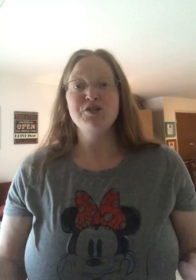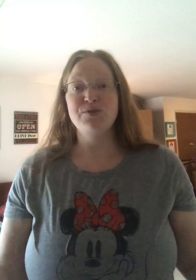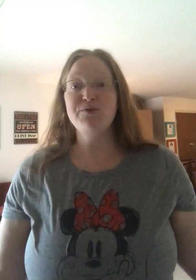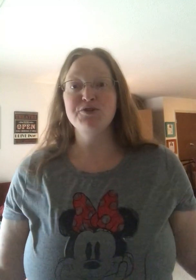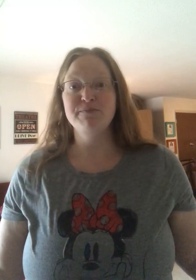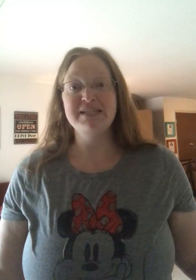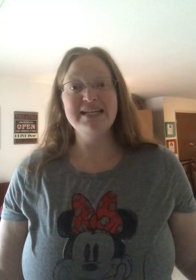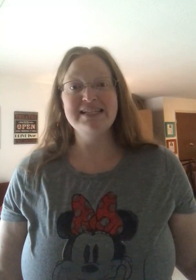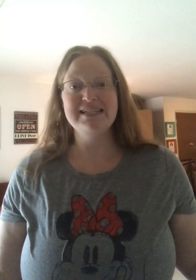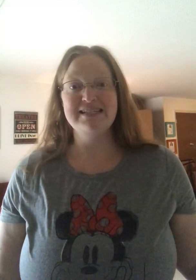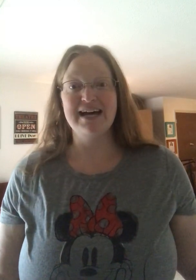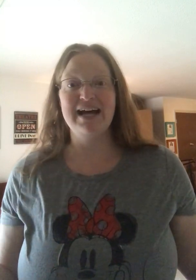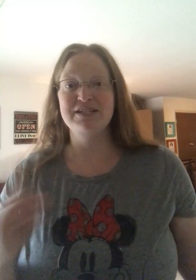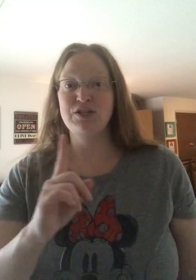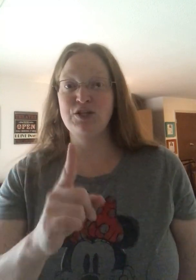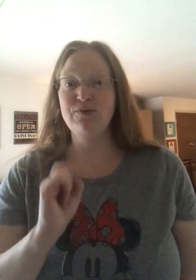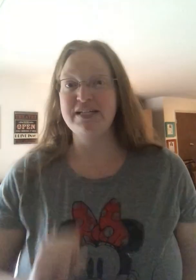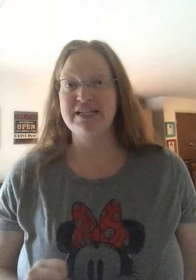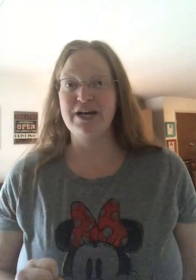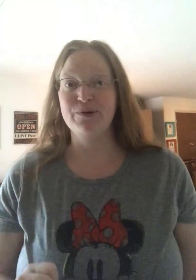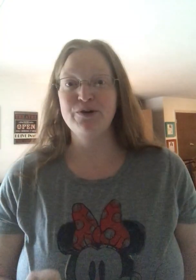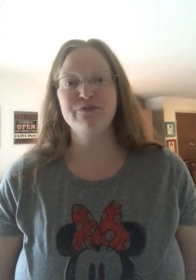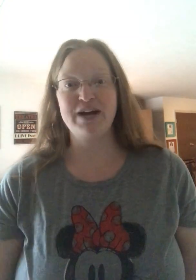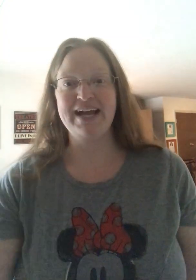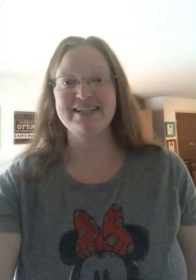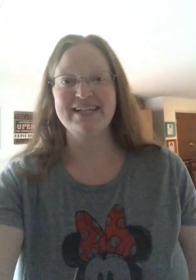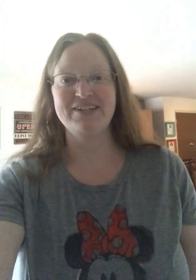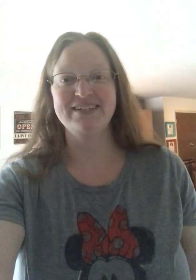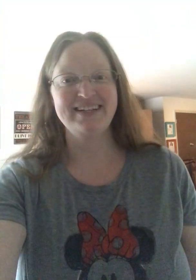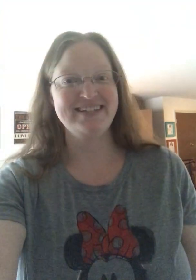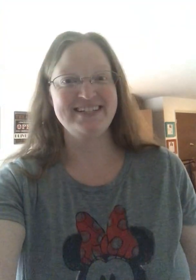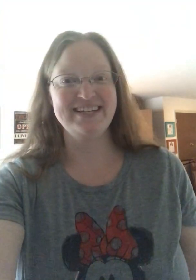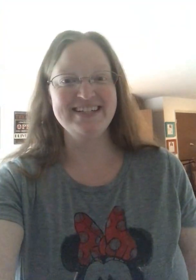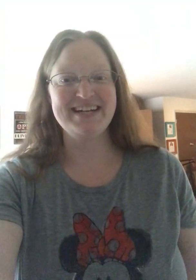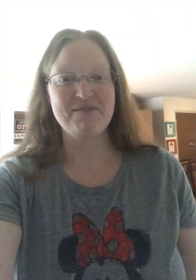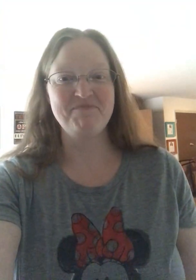So those are some sentences and signs you need to know for ASL. See you next time.